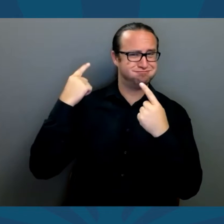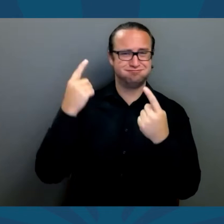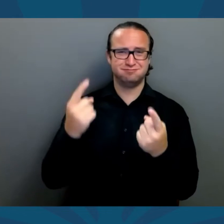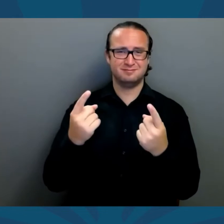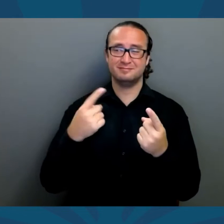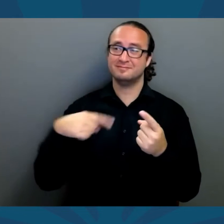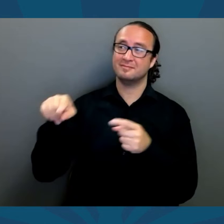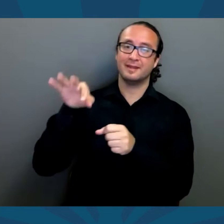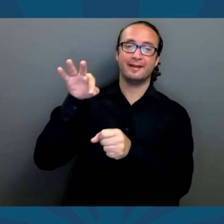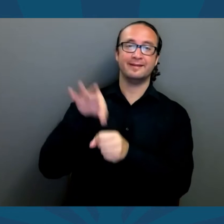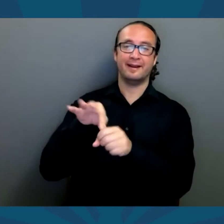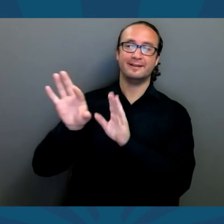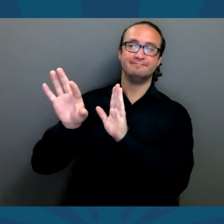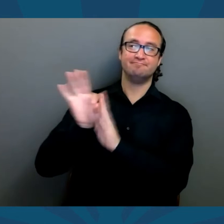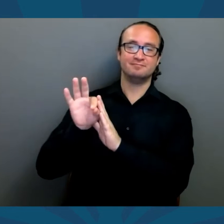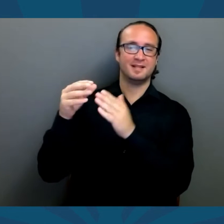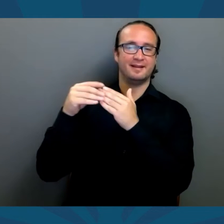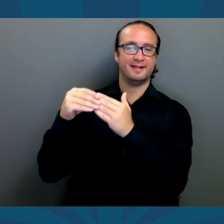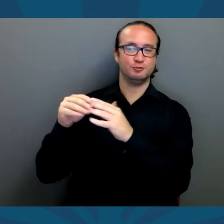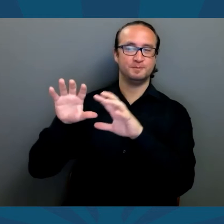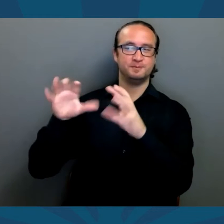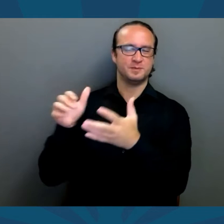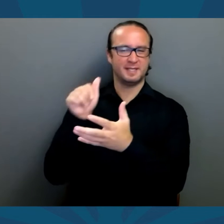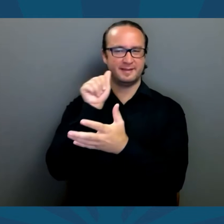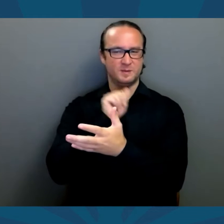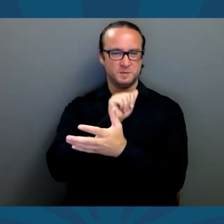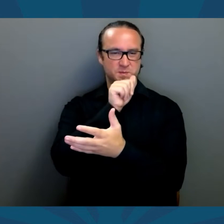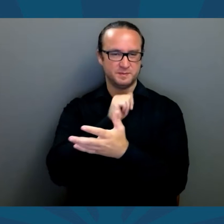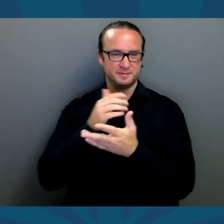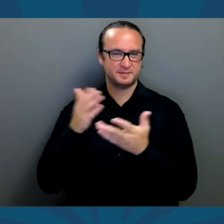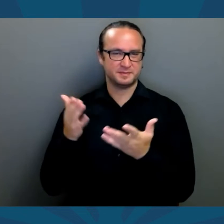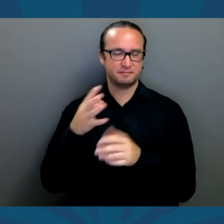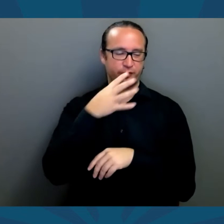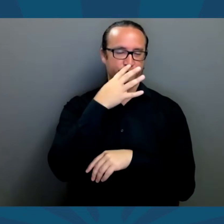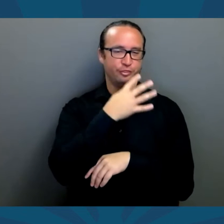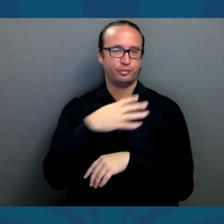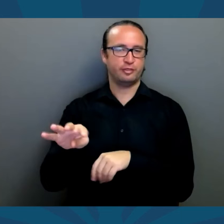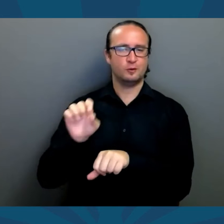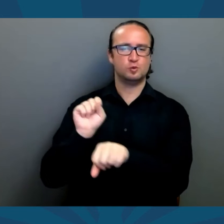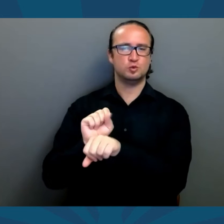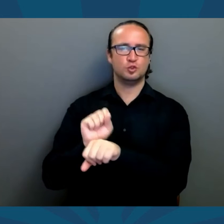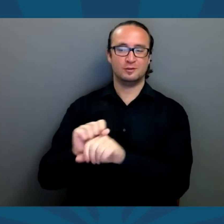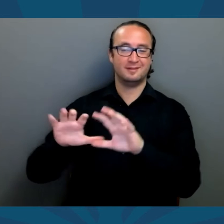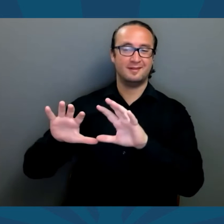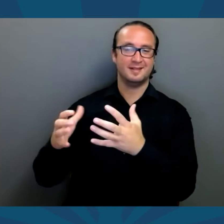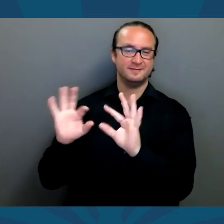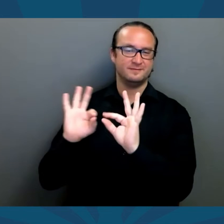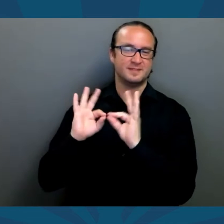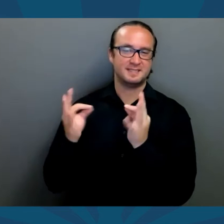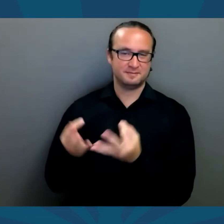For too long, elected leadership in Arizona has ignored the needs of working class